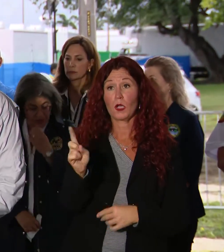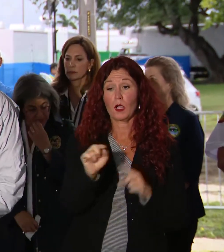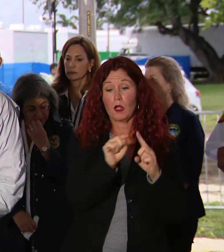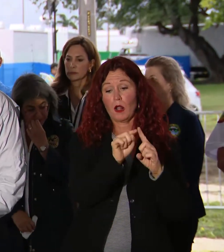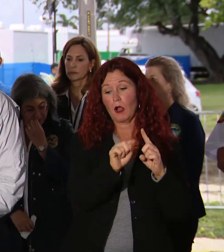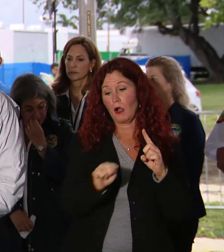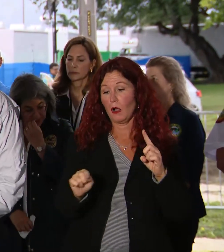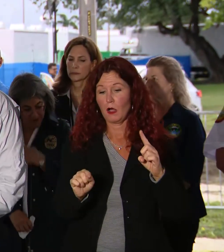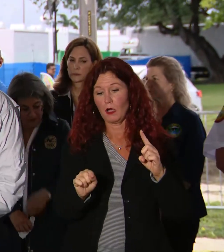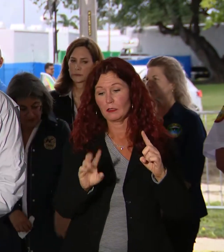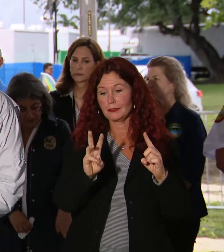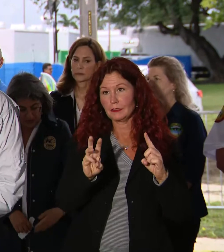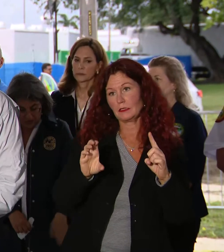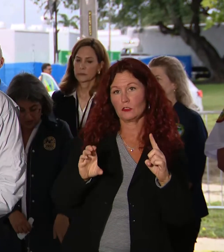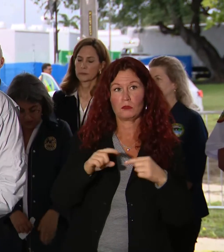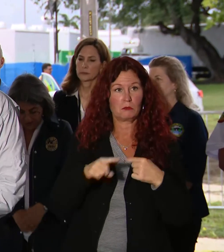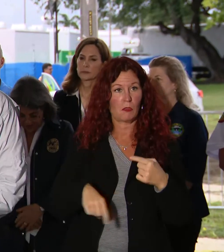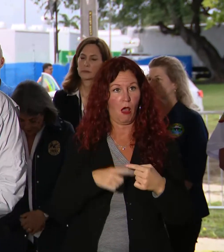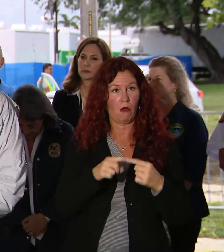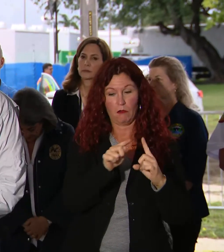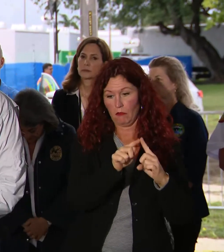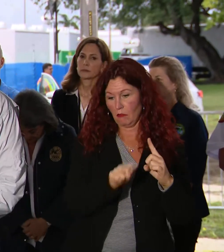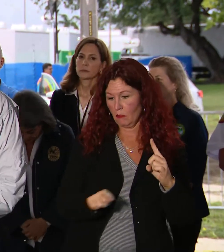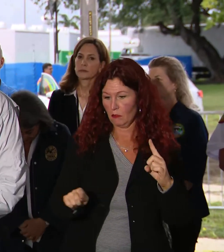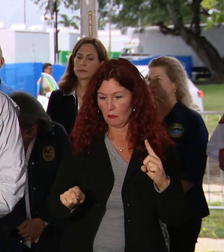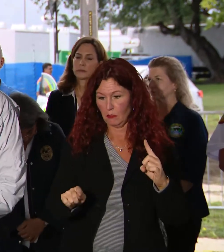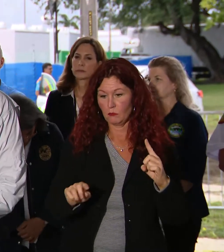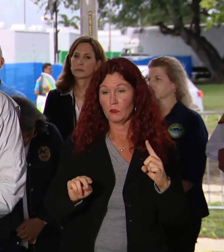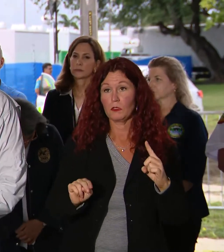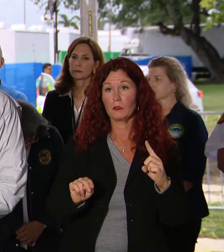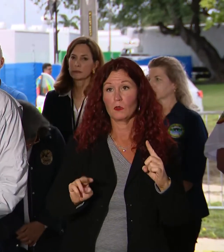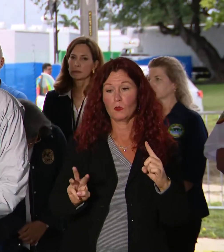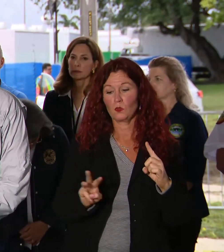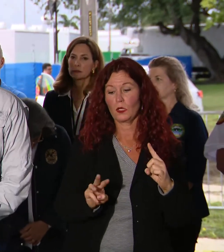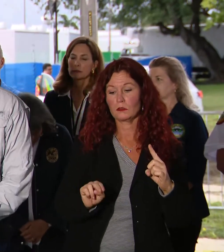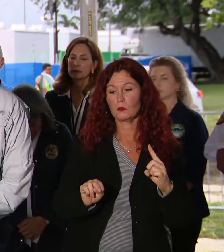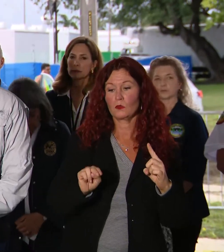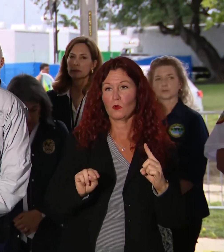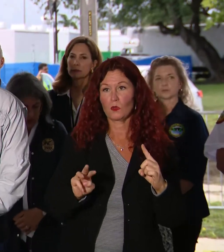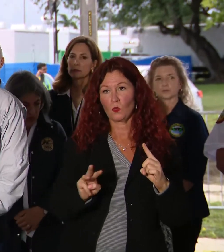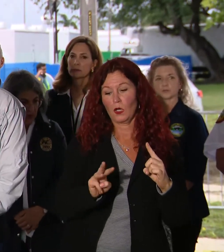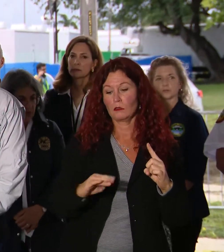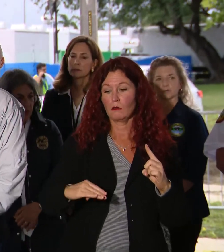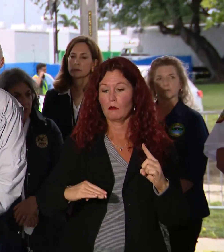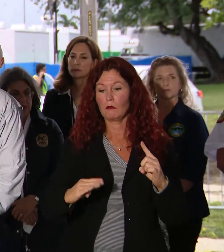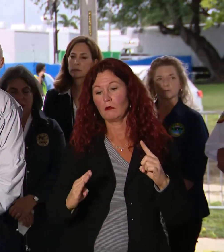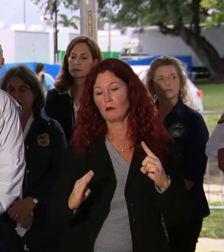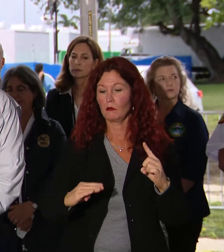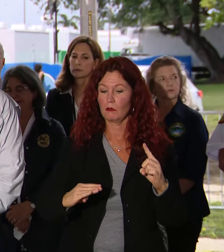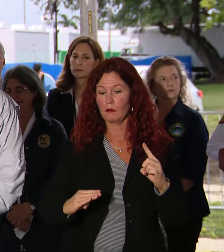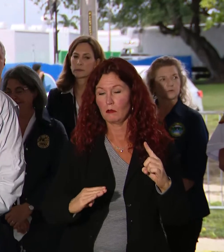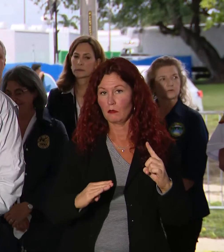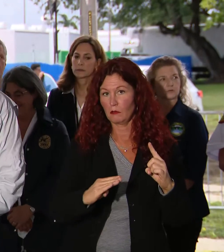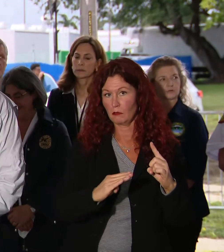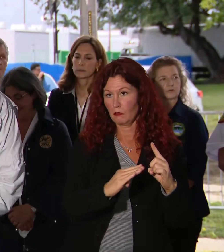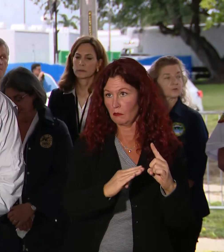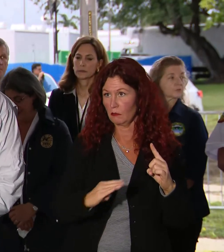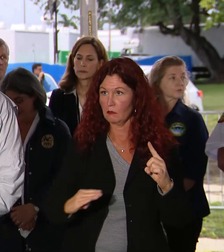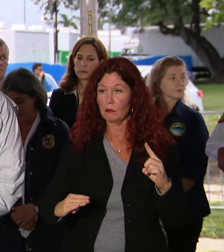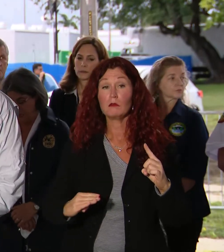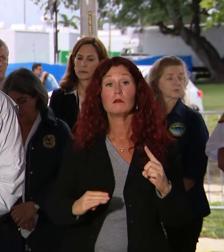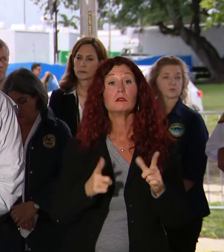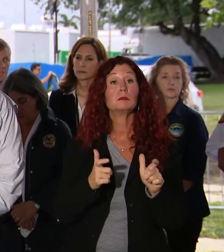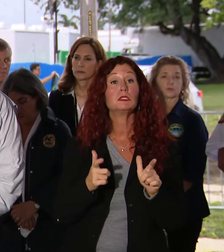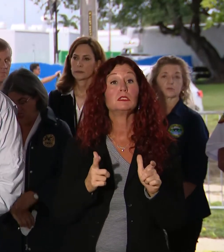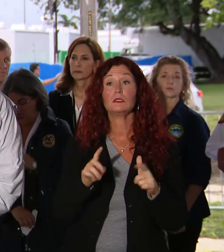Antilles, moving west-northwest at 29 miles an hour. Maximum sustained winds are near 45